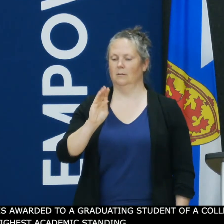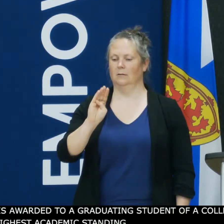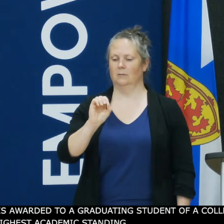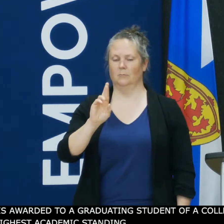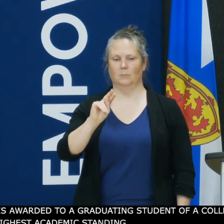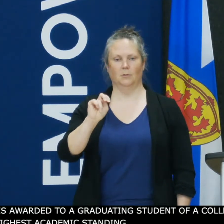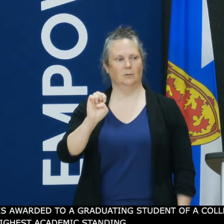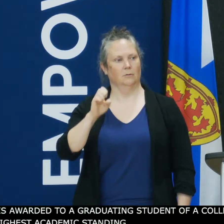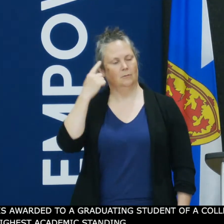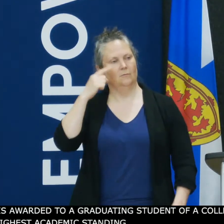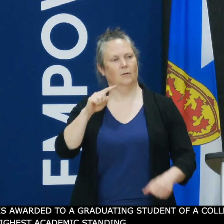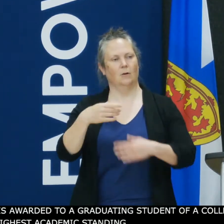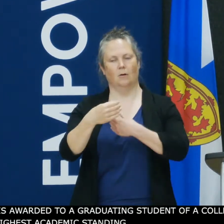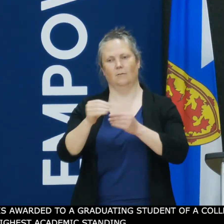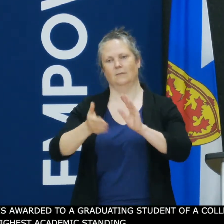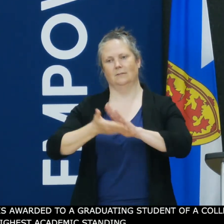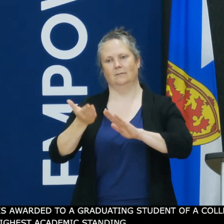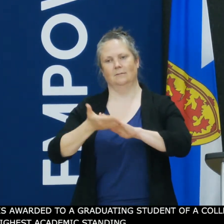Program.